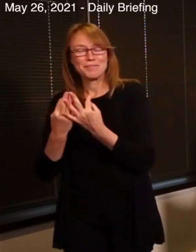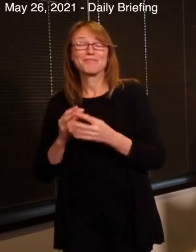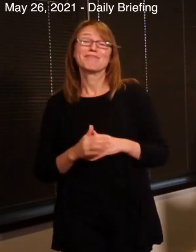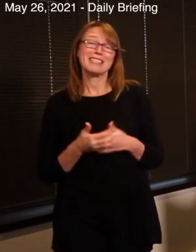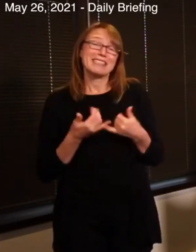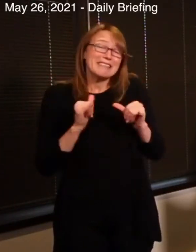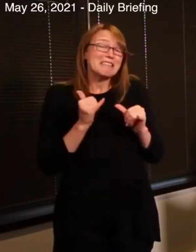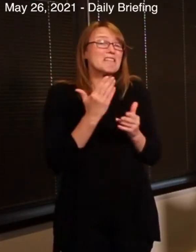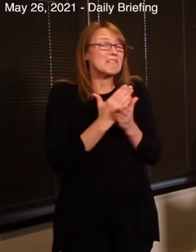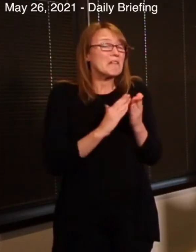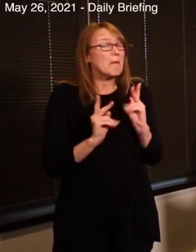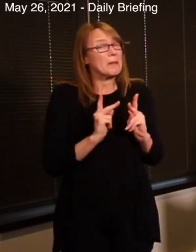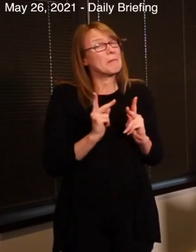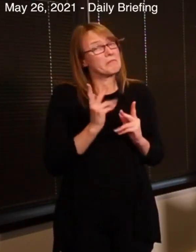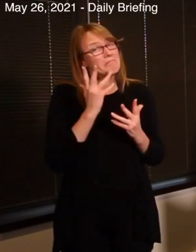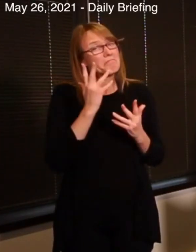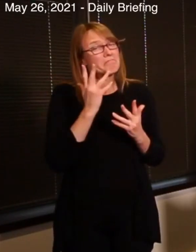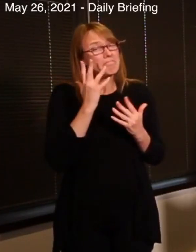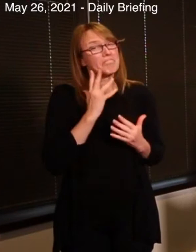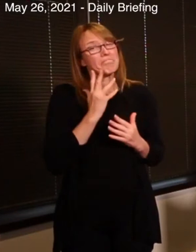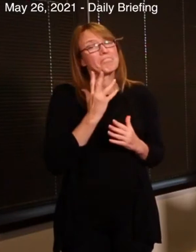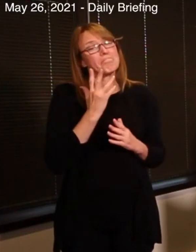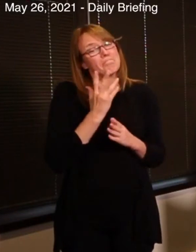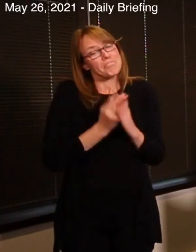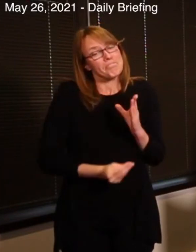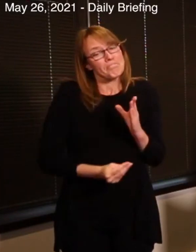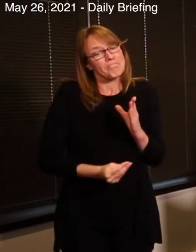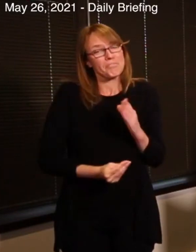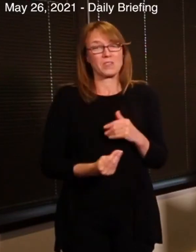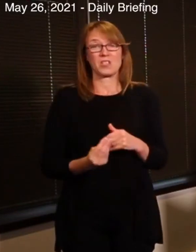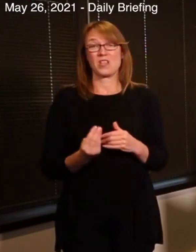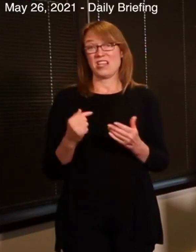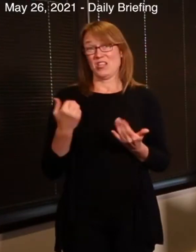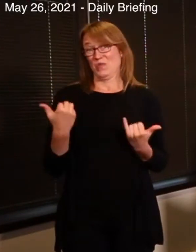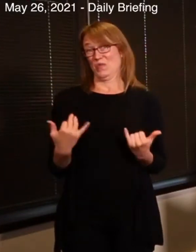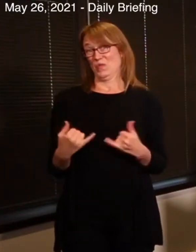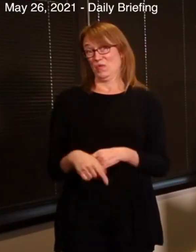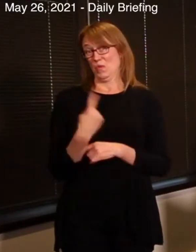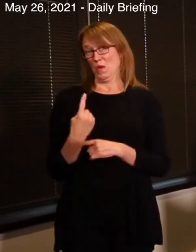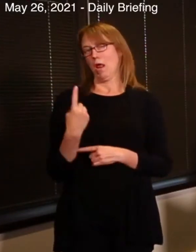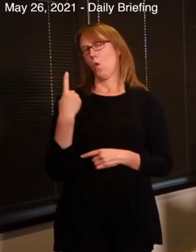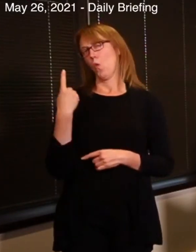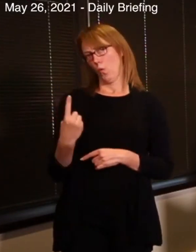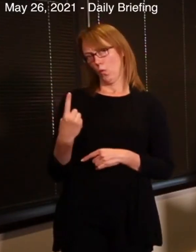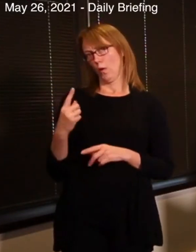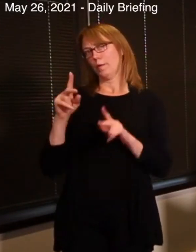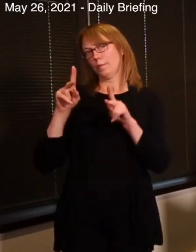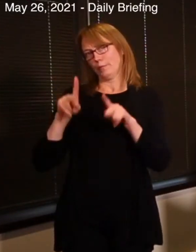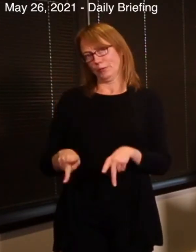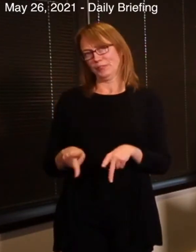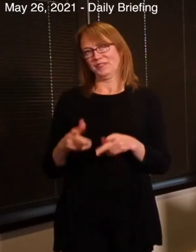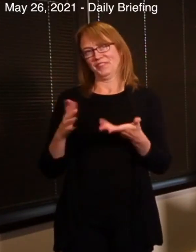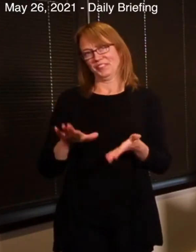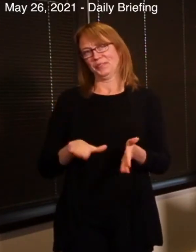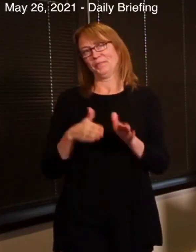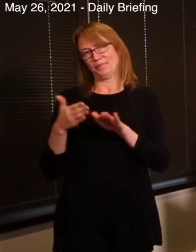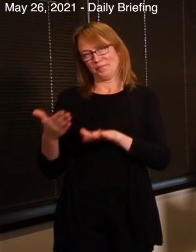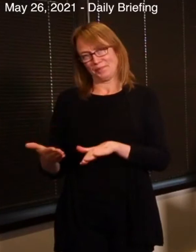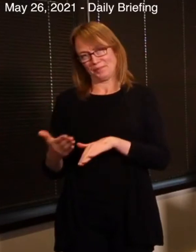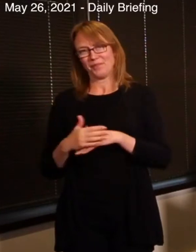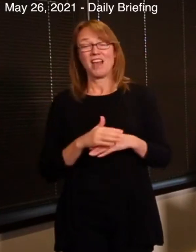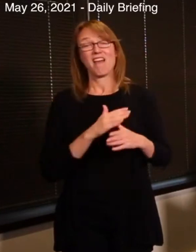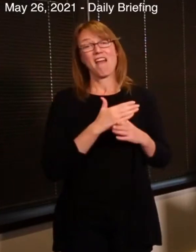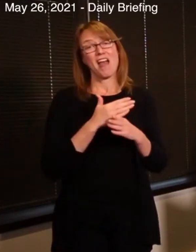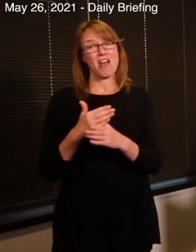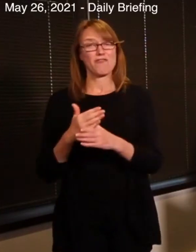today we're reporting 1 COVID death in our task force hospitals, and the 7-day moving average has moved to 2 deaths